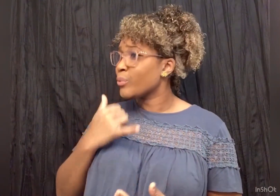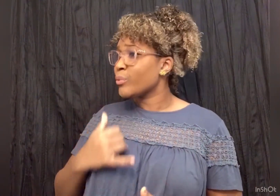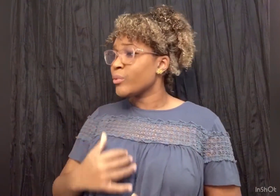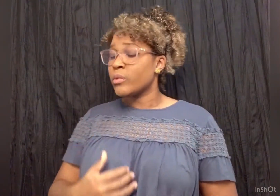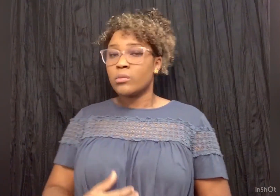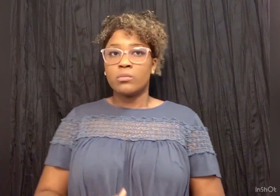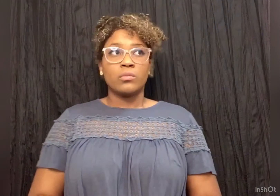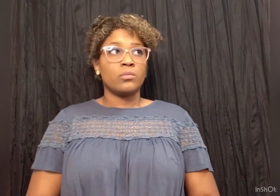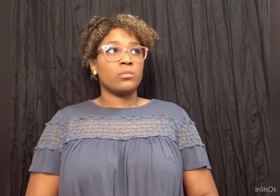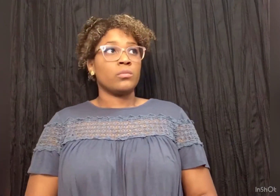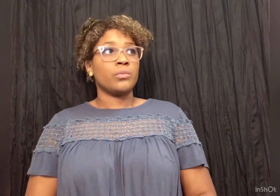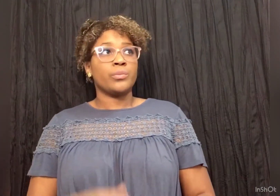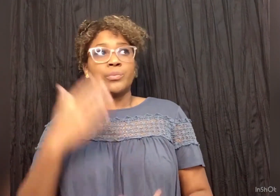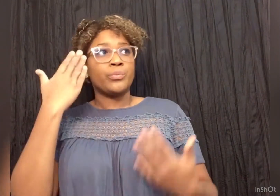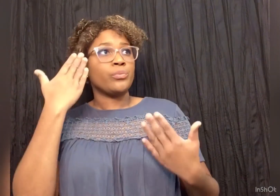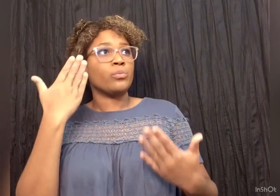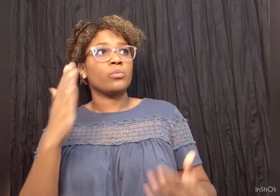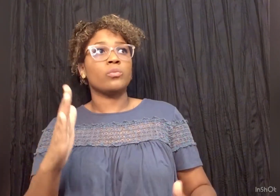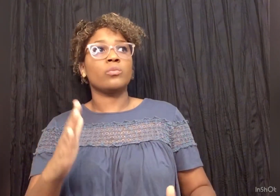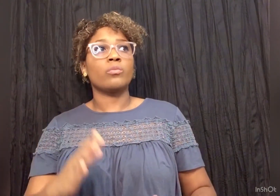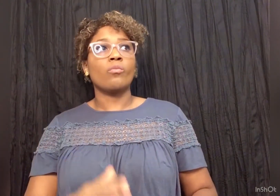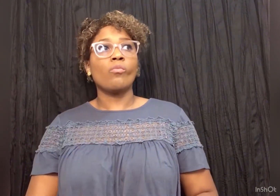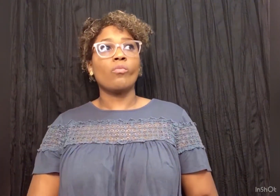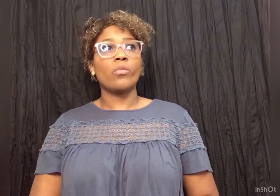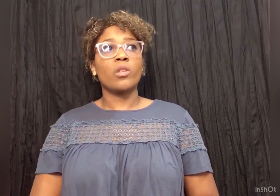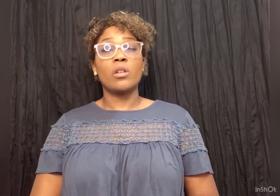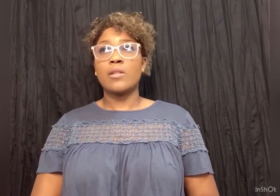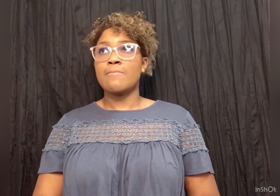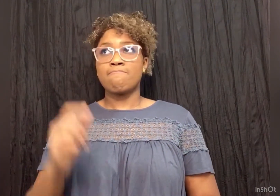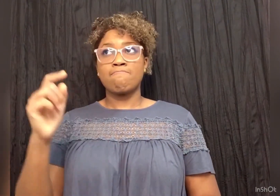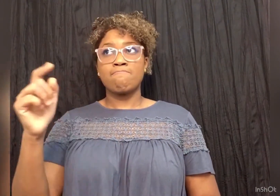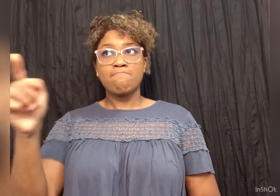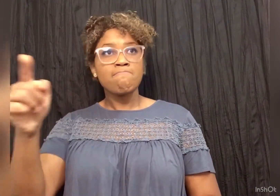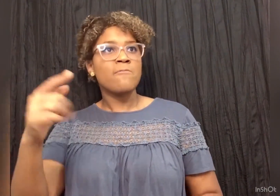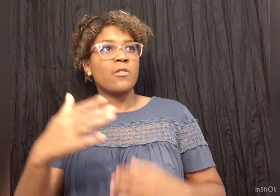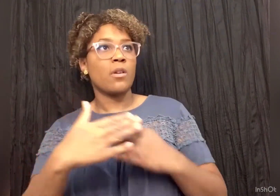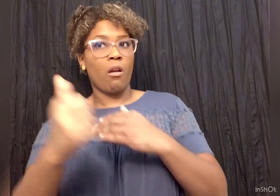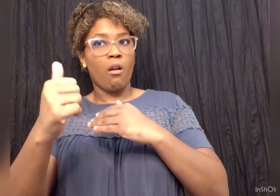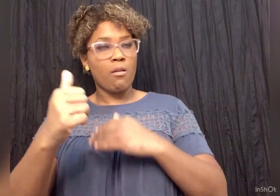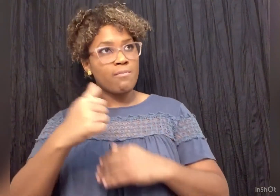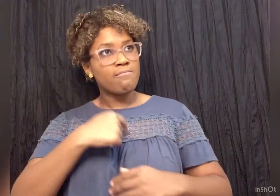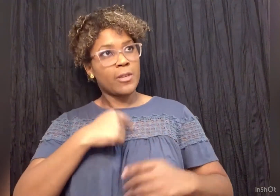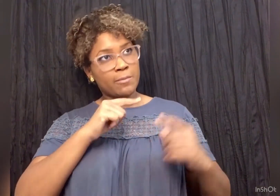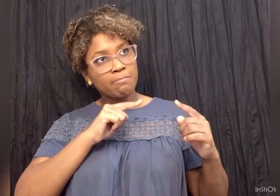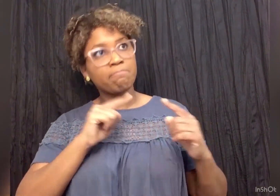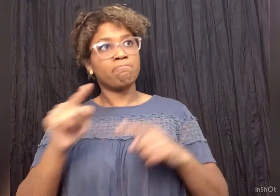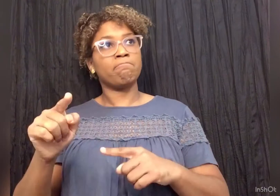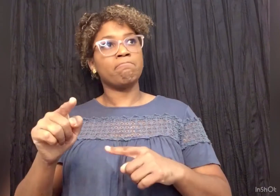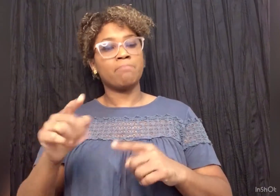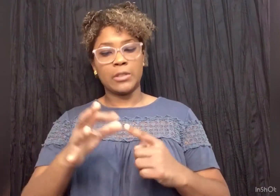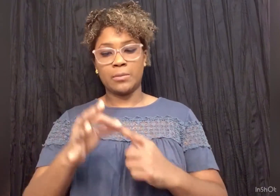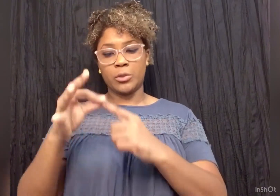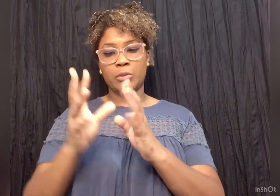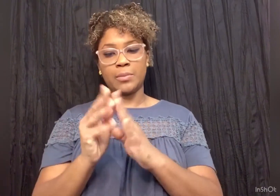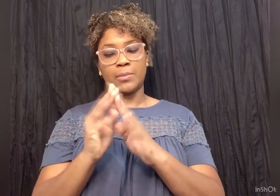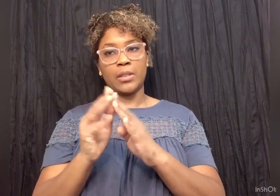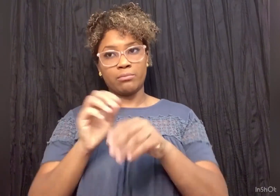know. I have been summoned to a special meeting of the council. Something must have happened."